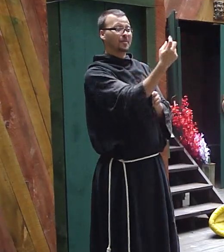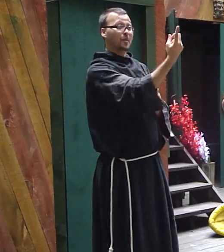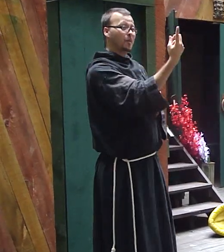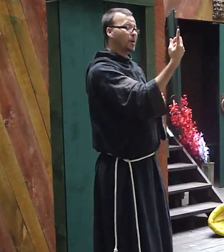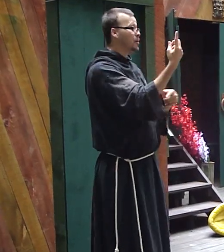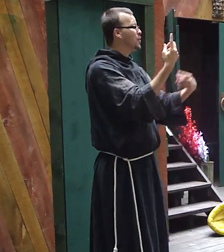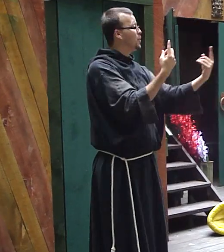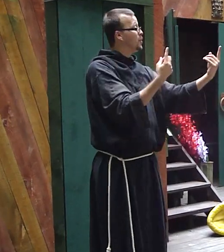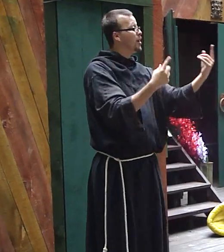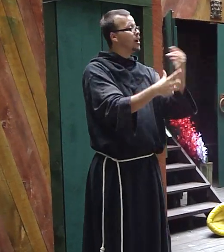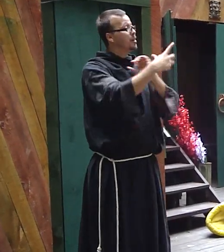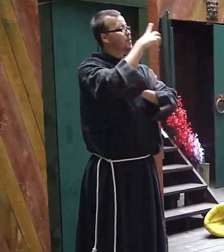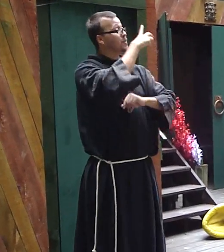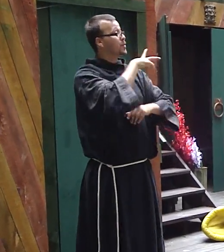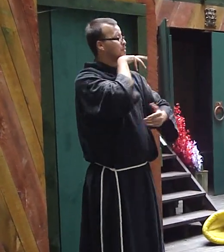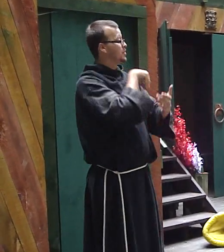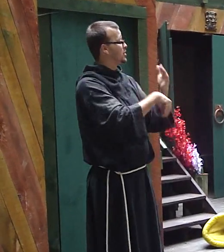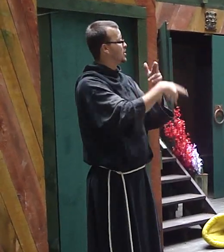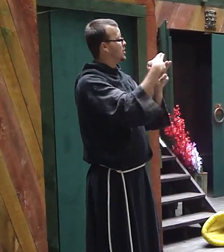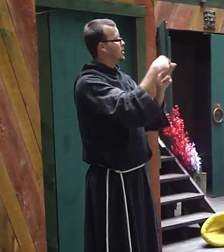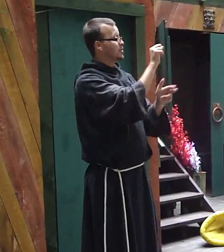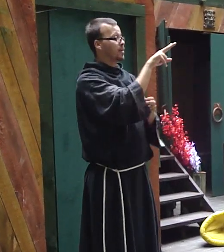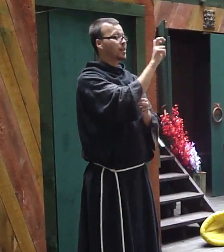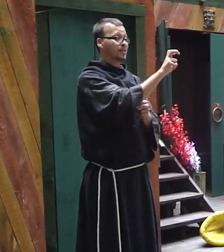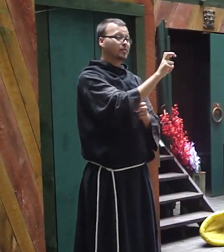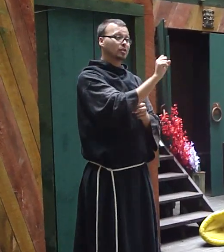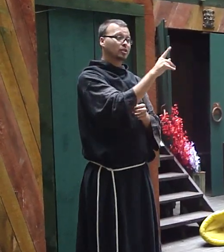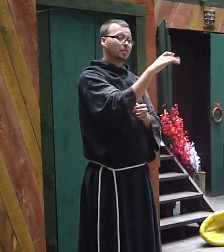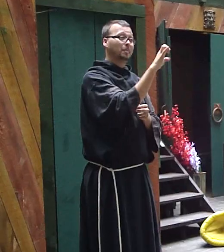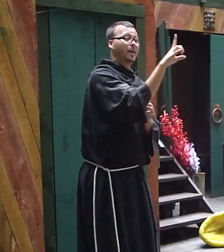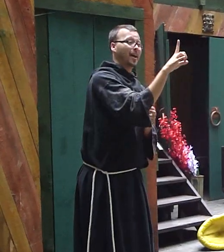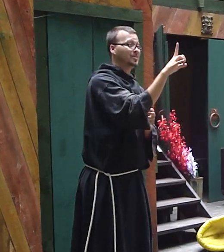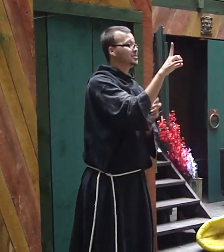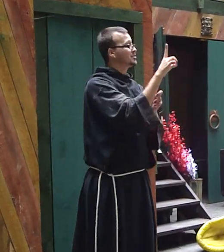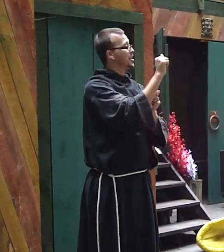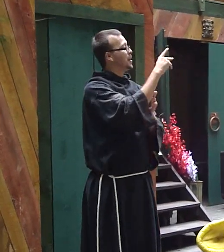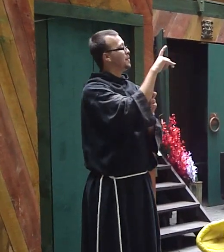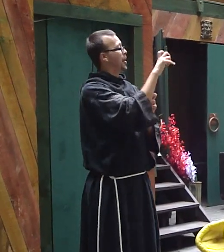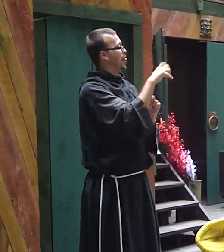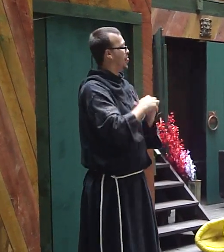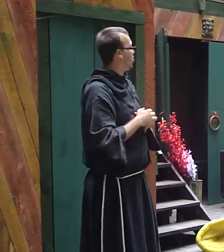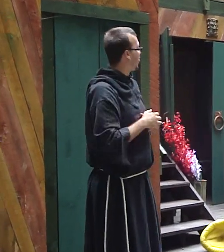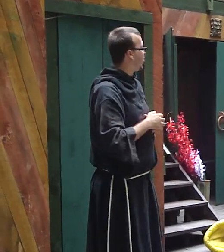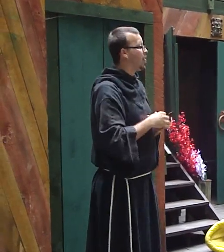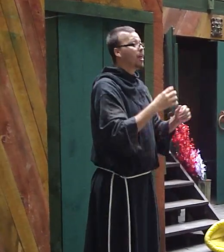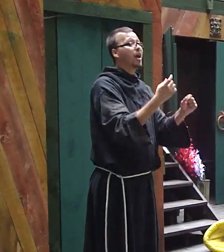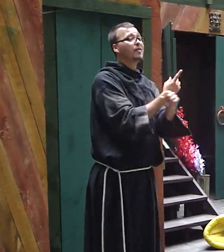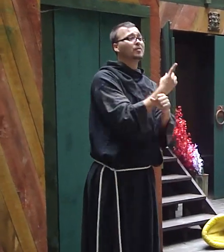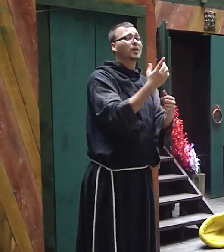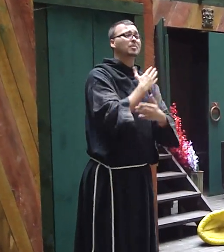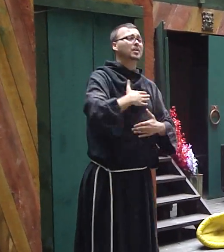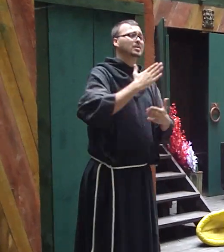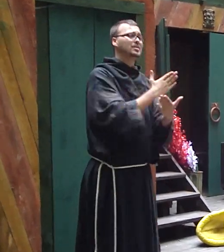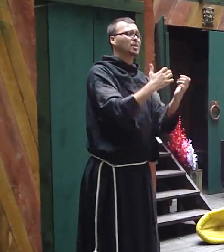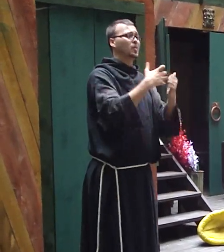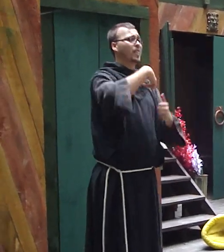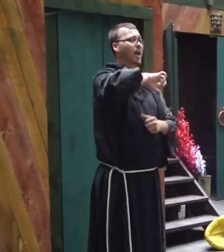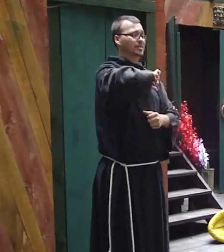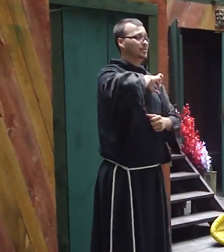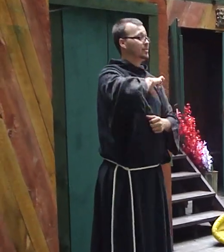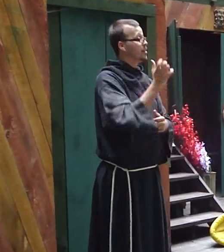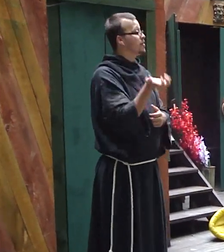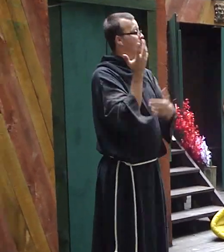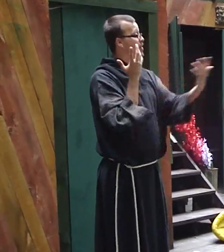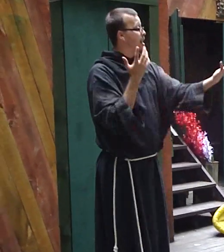one. A constipated woman, her name was Eve. She passed the apple. Everyone, please sing with us. There